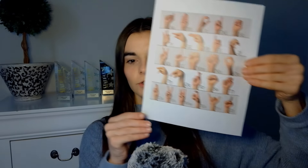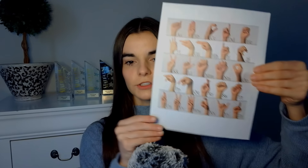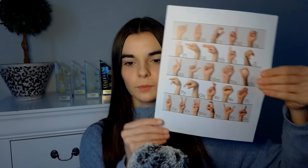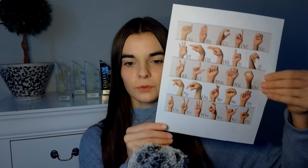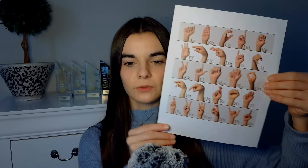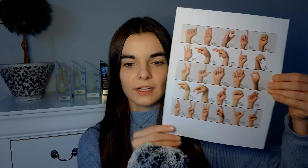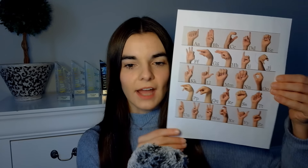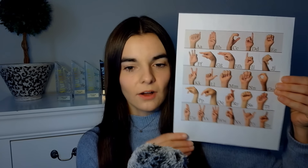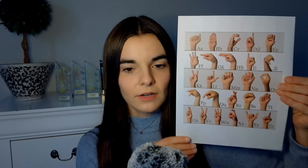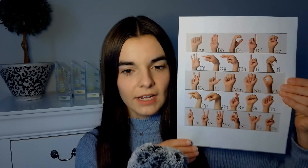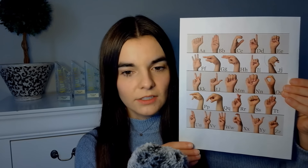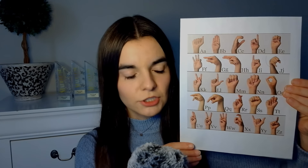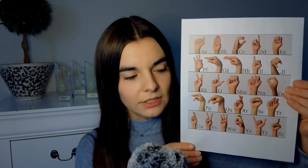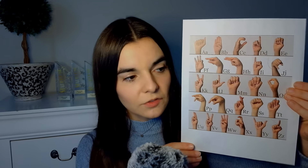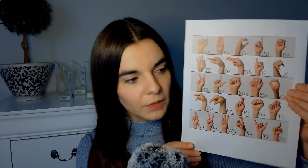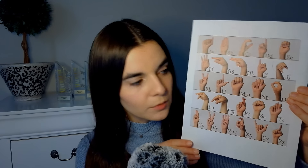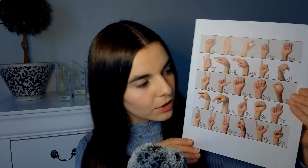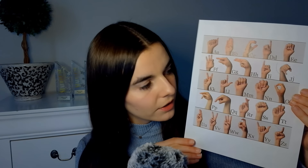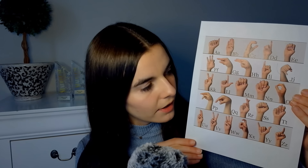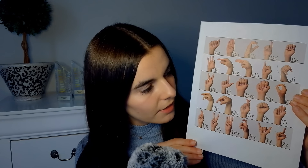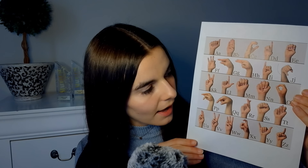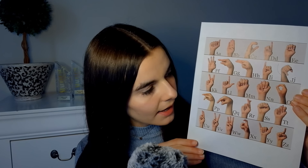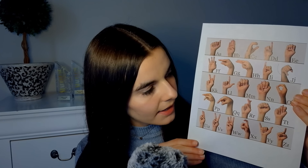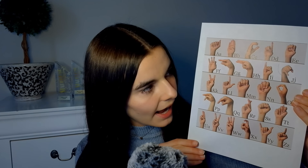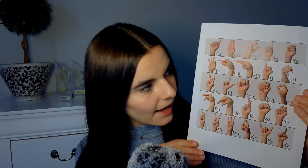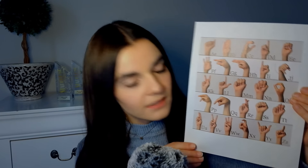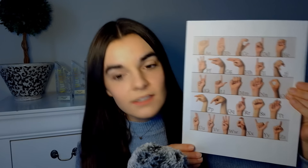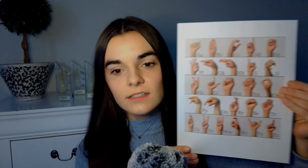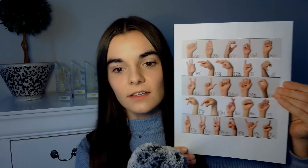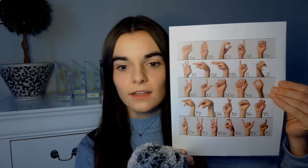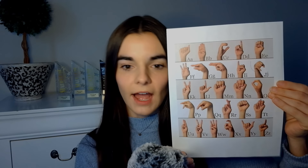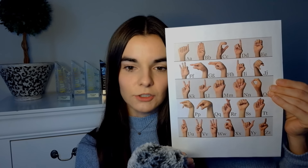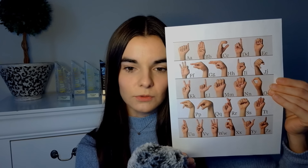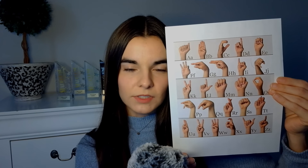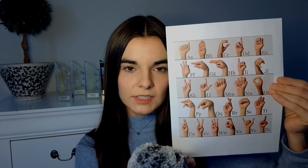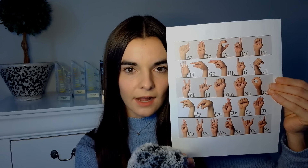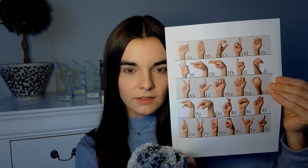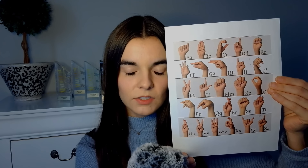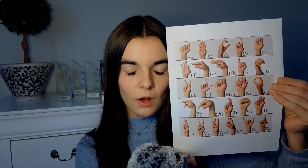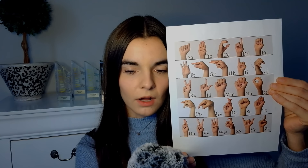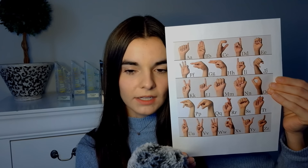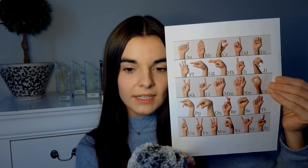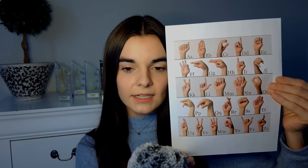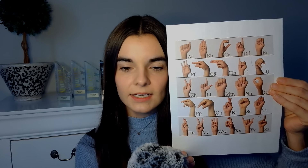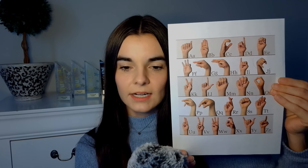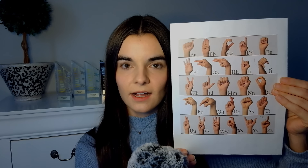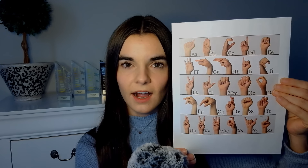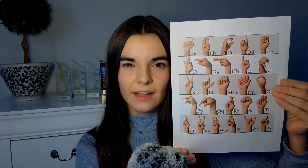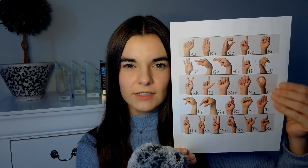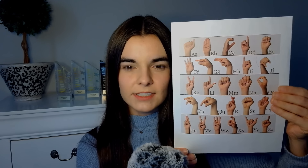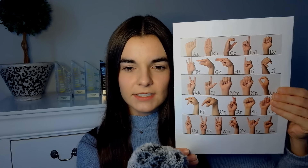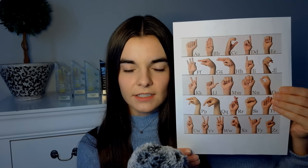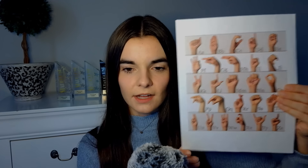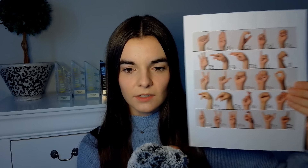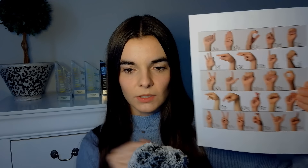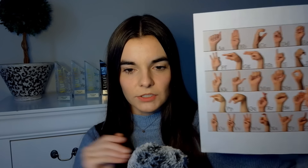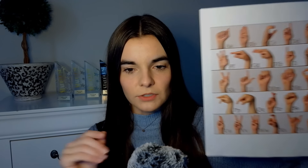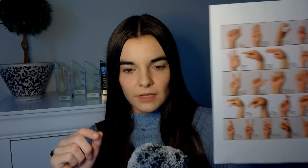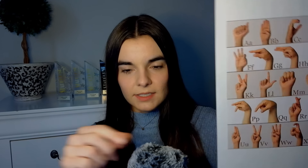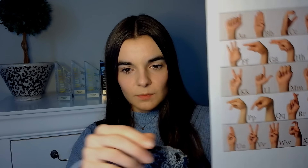to print out a sheet of paper that has the actual signs on it. I haven't seen anyone do this, but I